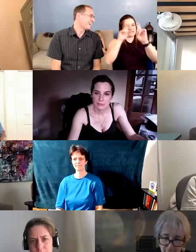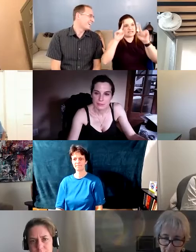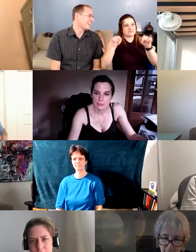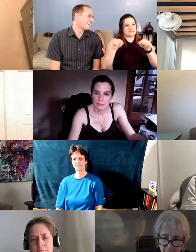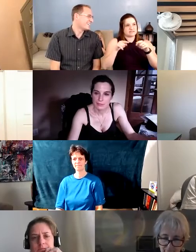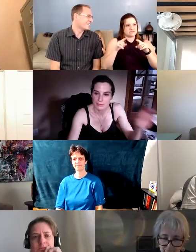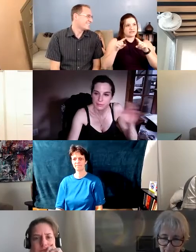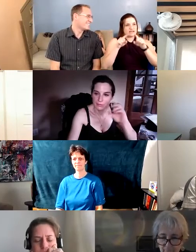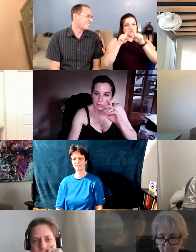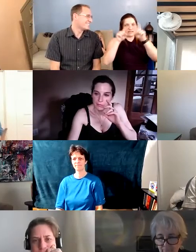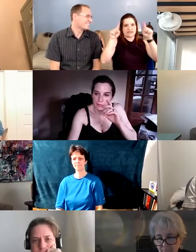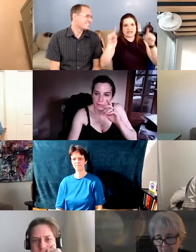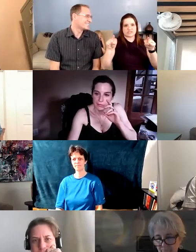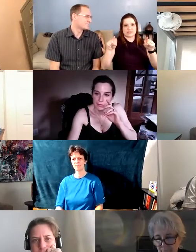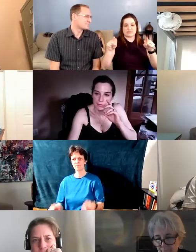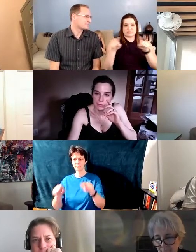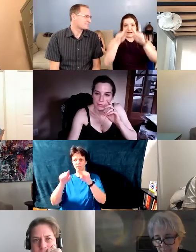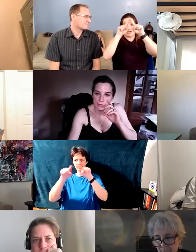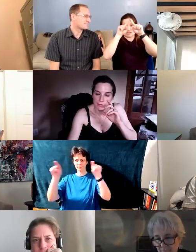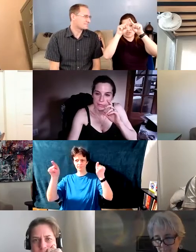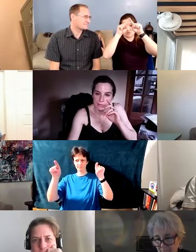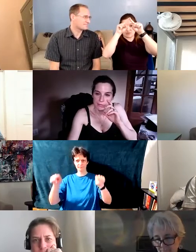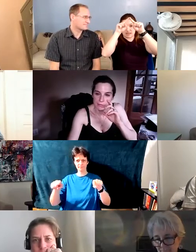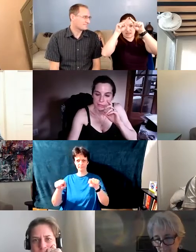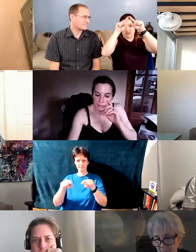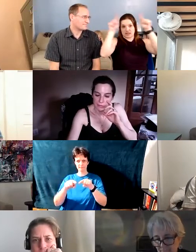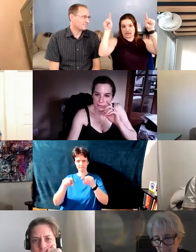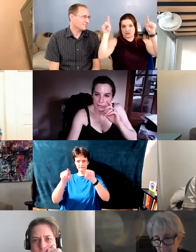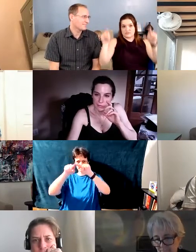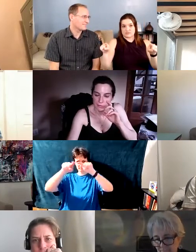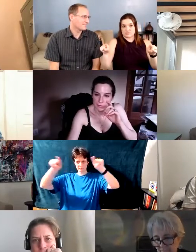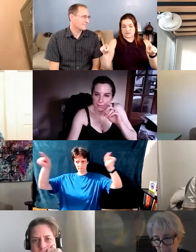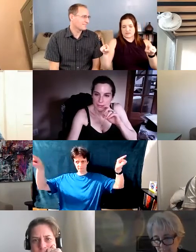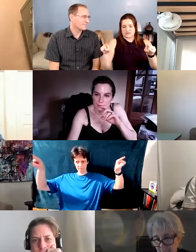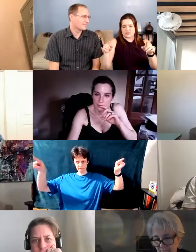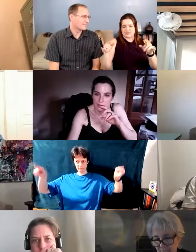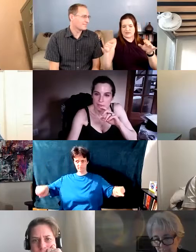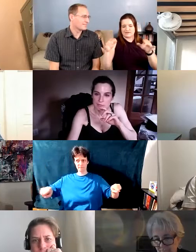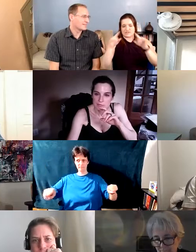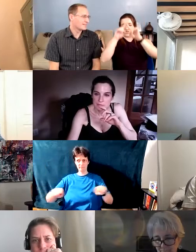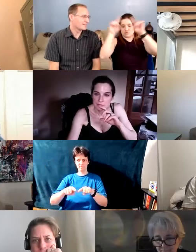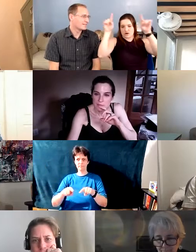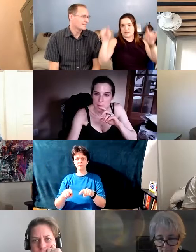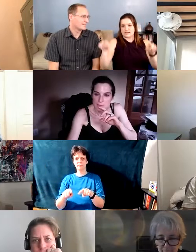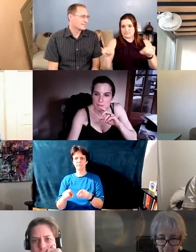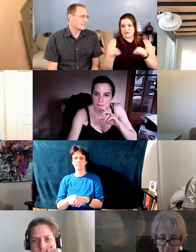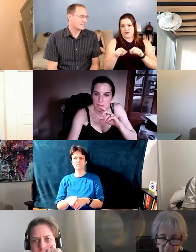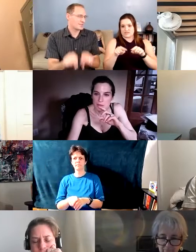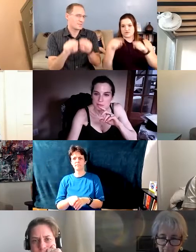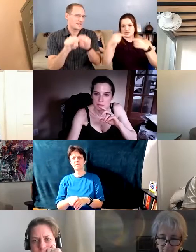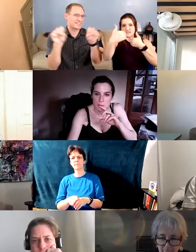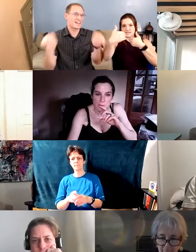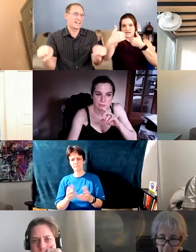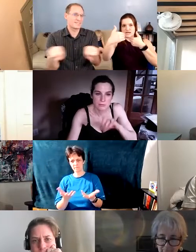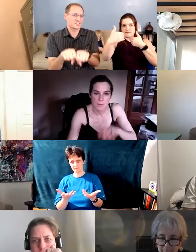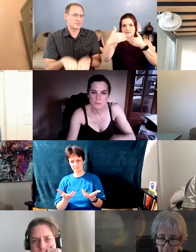would make sense because with this hand shape, the sign, she's doing the, she's drawing the box Because it would